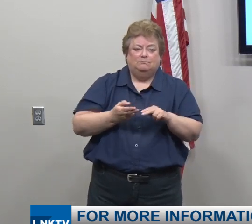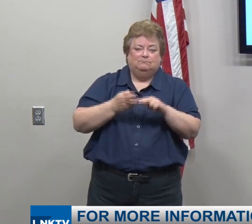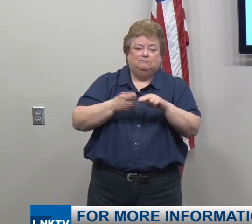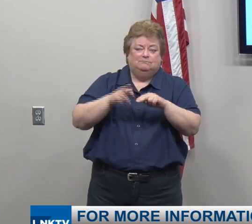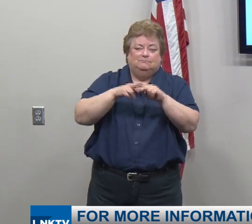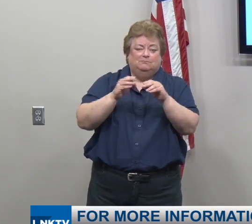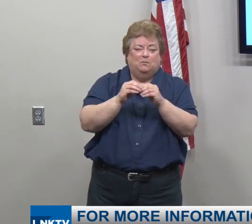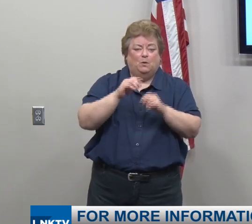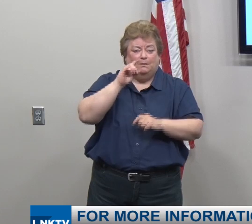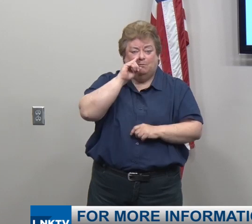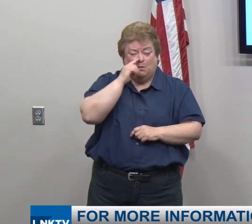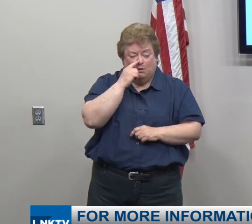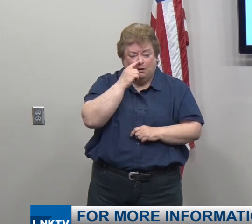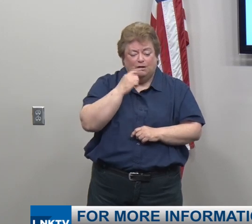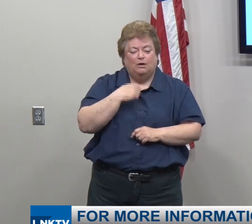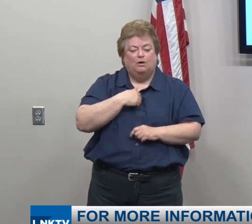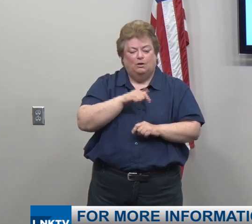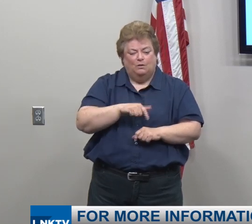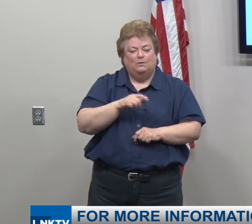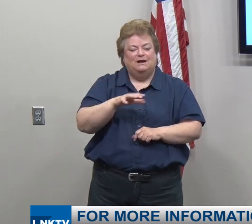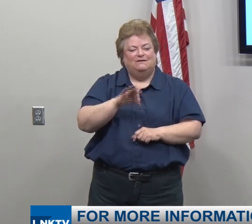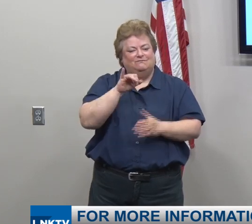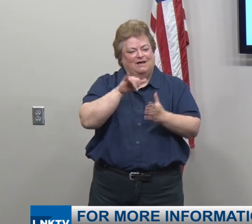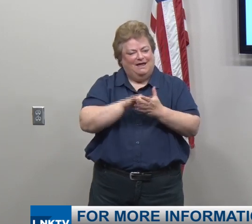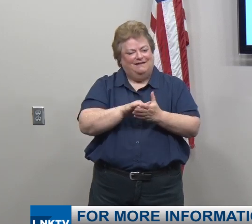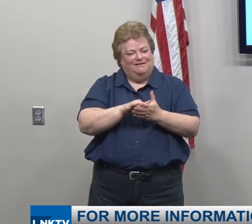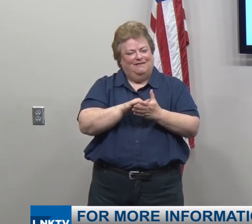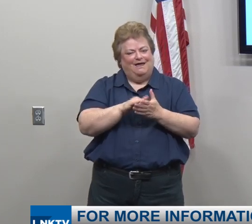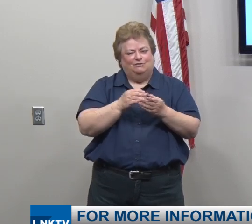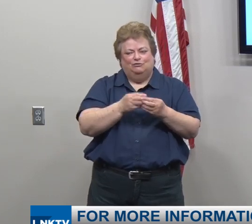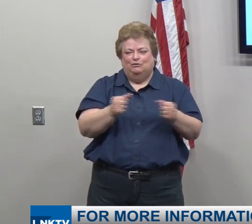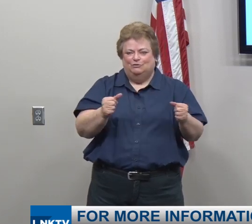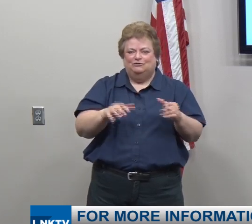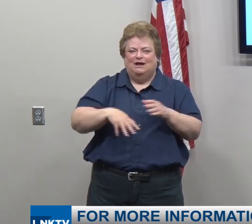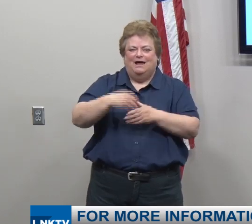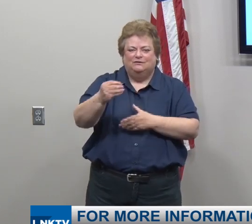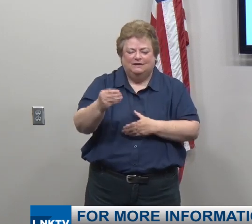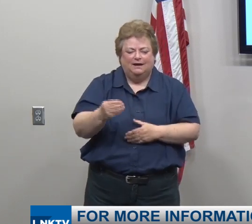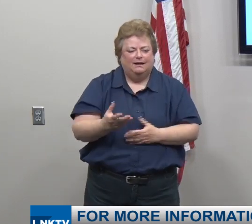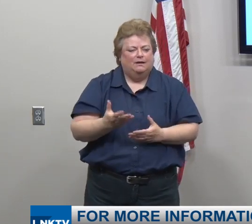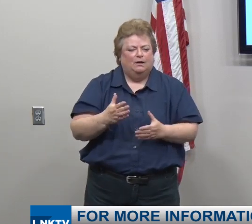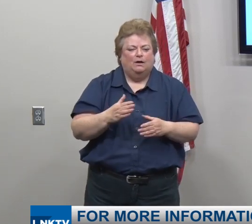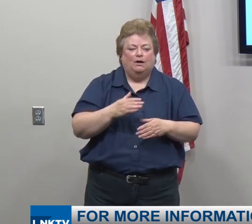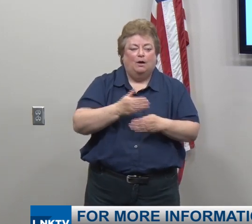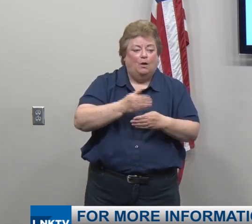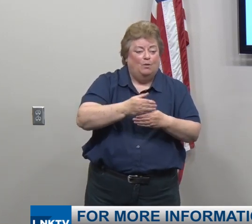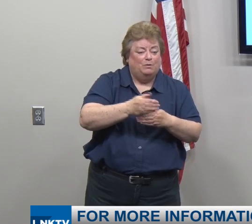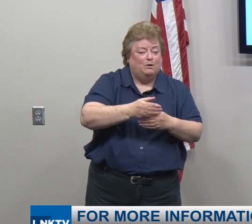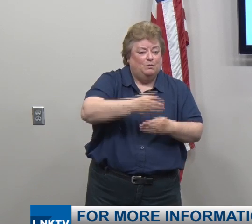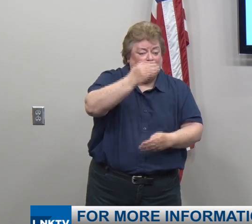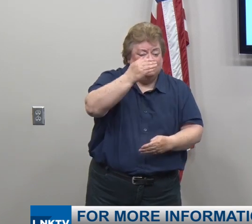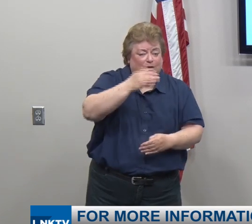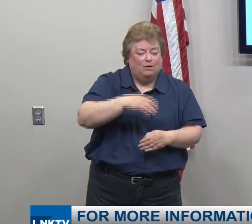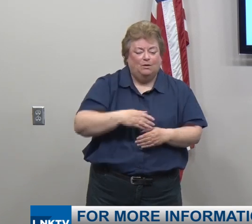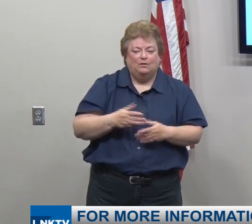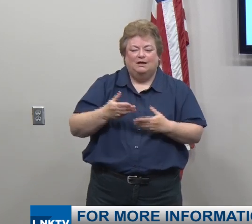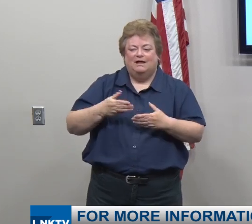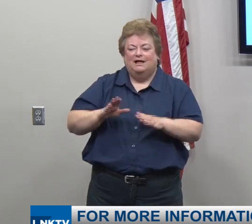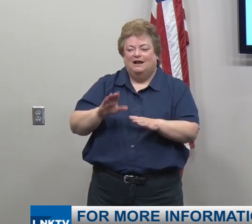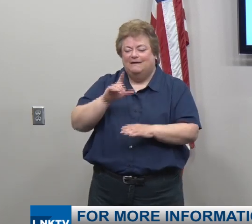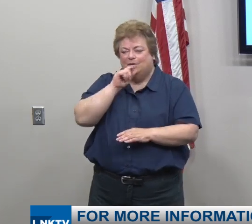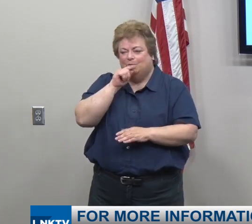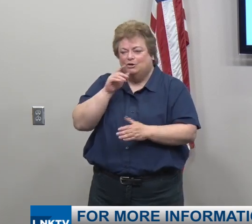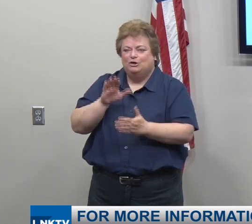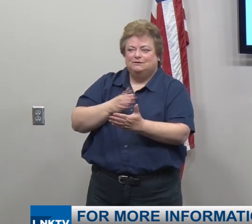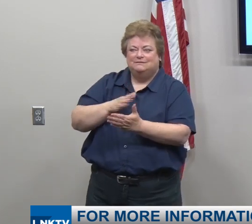we can find the remedy for that outdoors. Whether you're able to open a window and let the breezes and the bird songs fill your